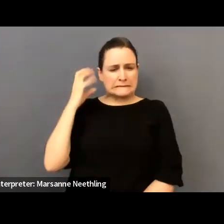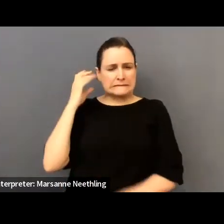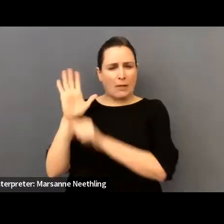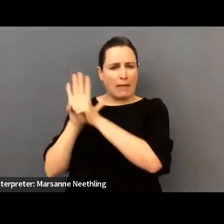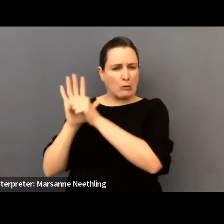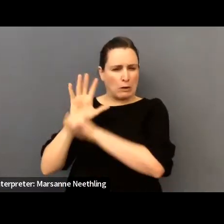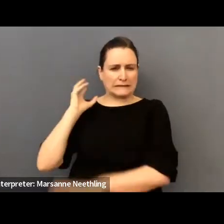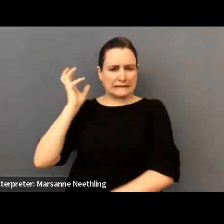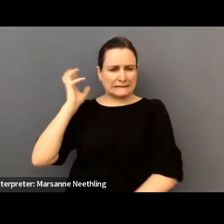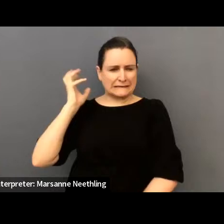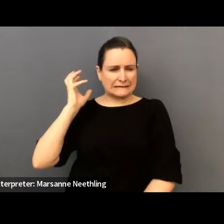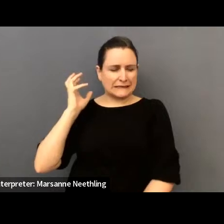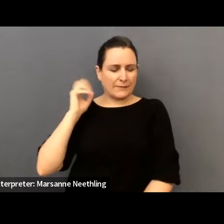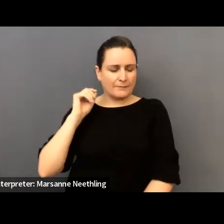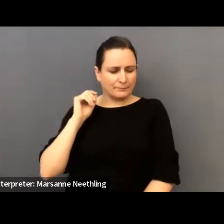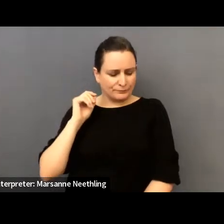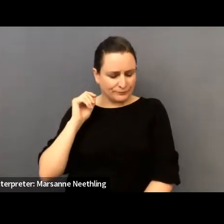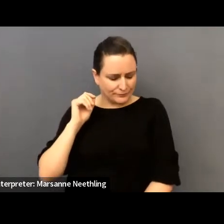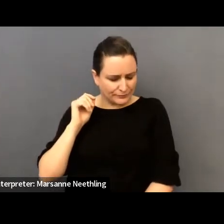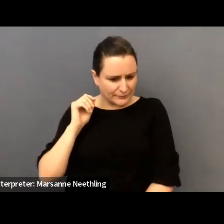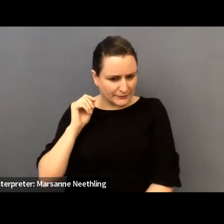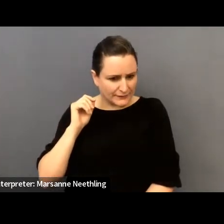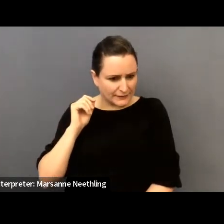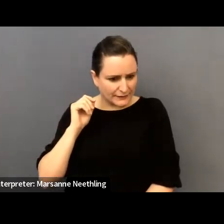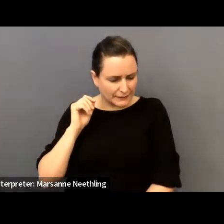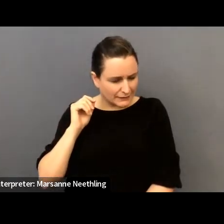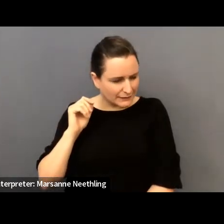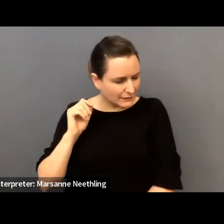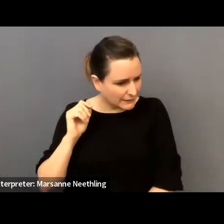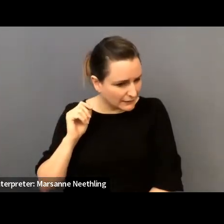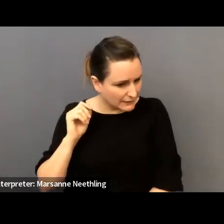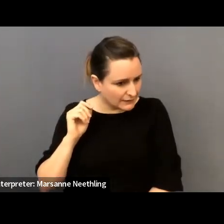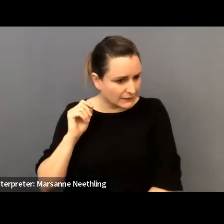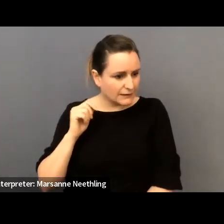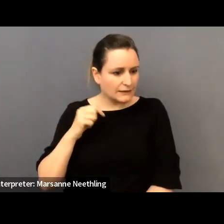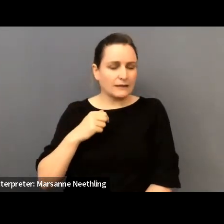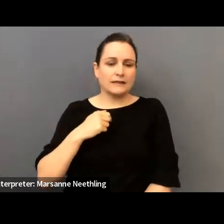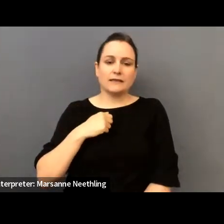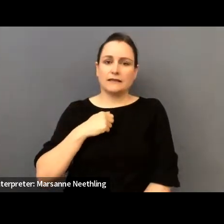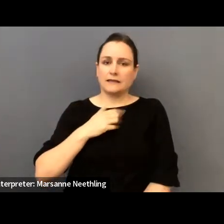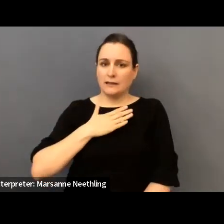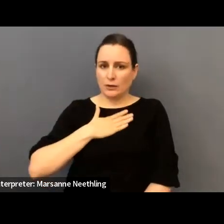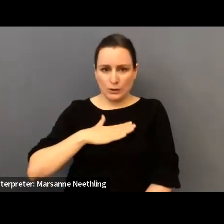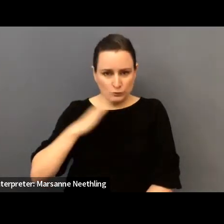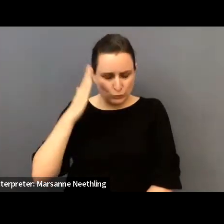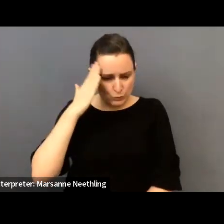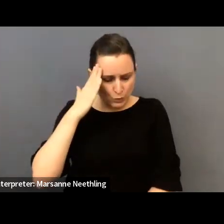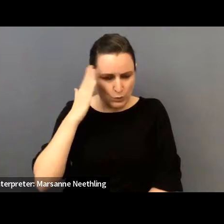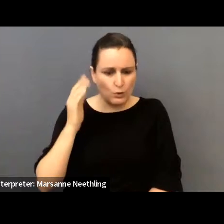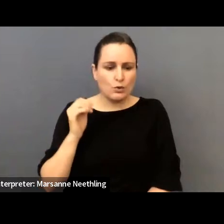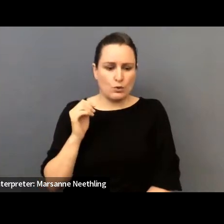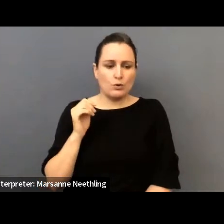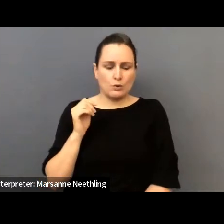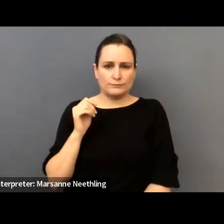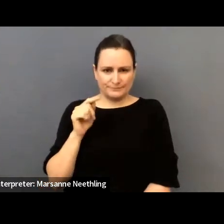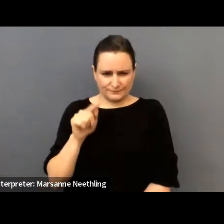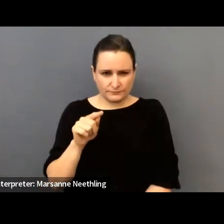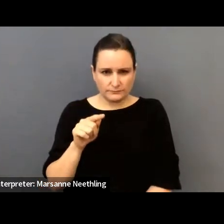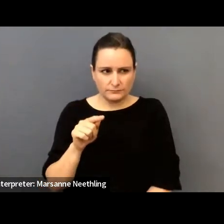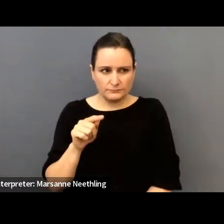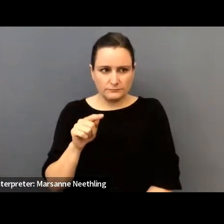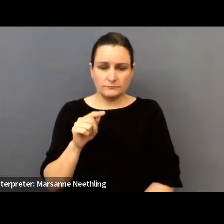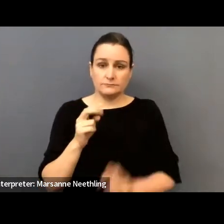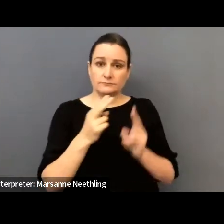So my question was, I want to know if whether the higher education departments are also part of